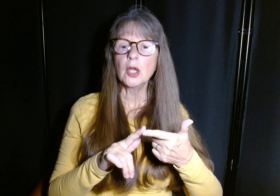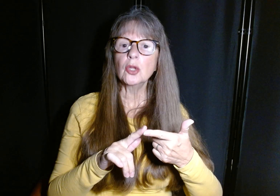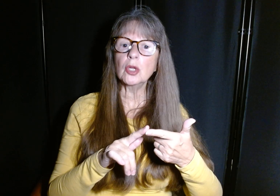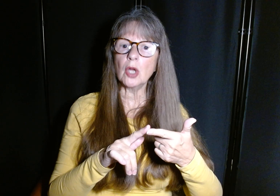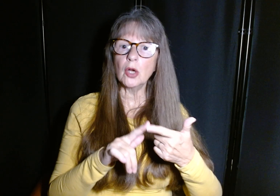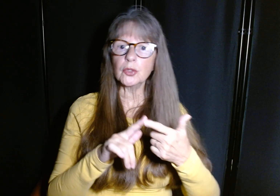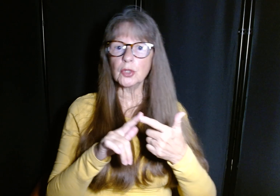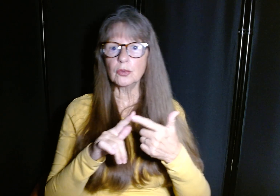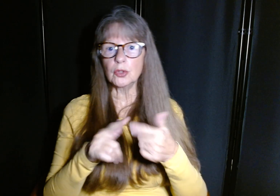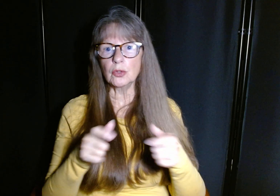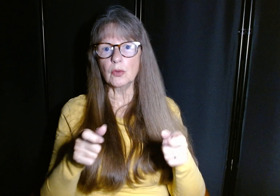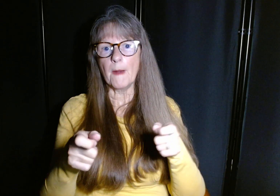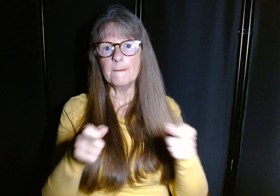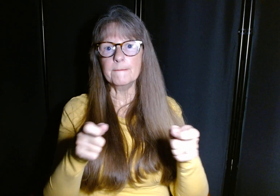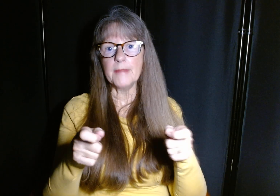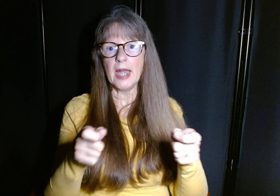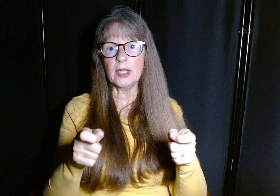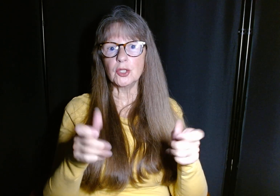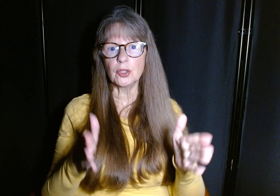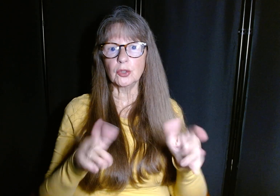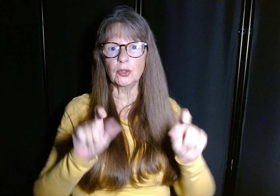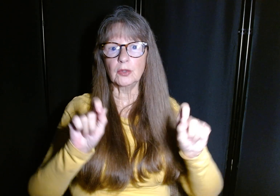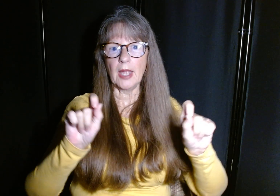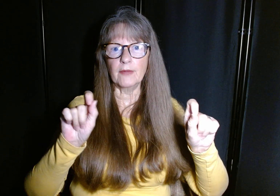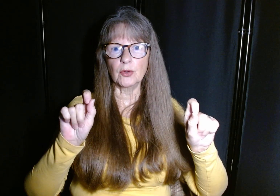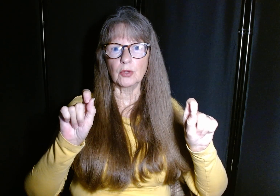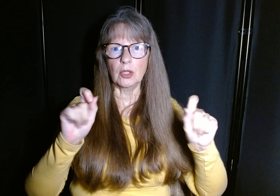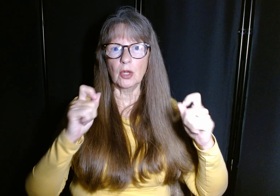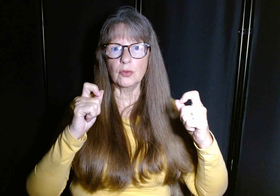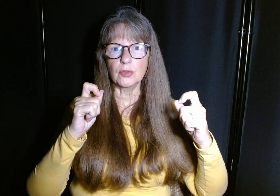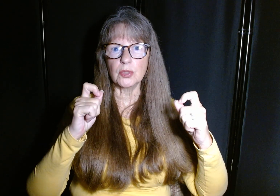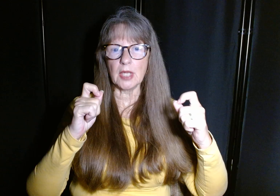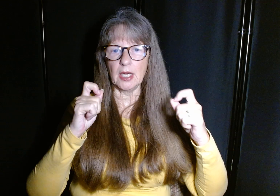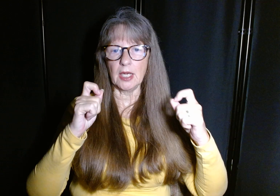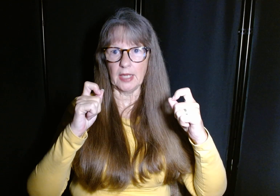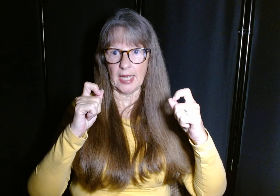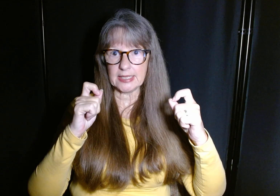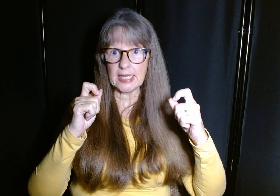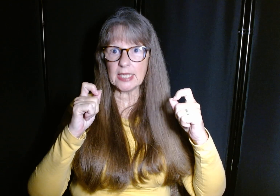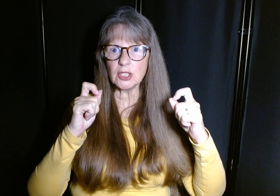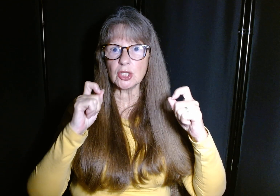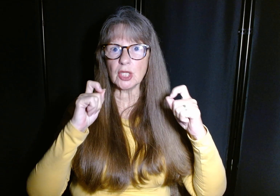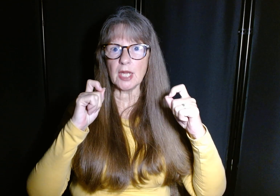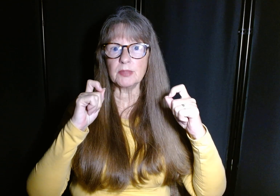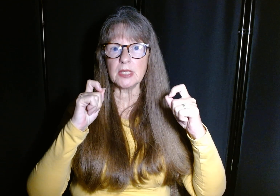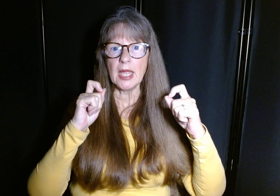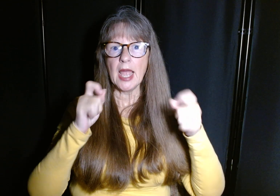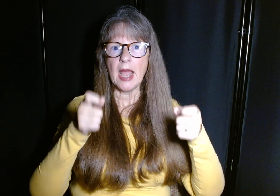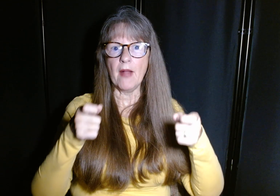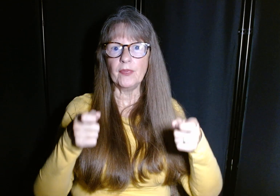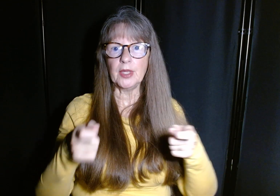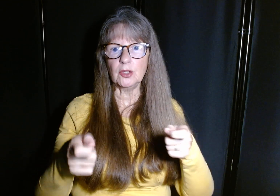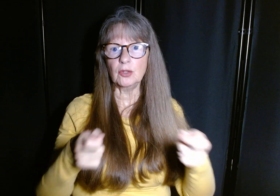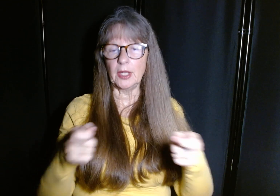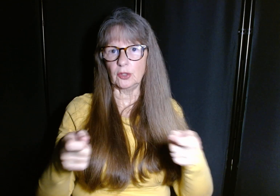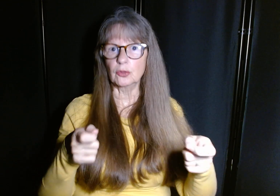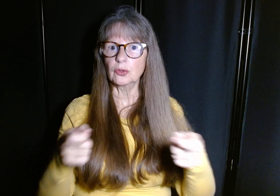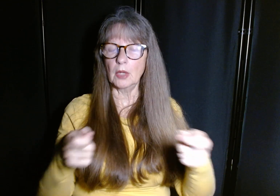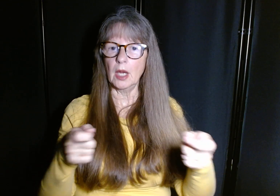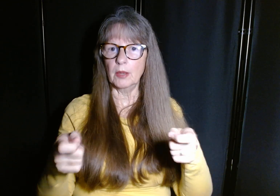could also do manager. You could have your closed X hand shapes, and then you like you're pulling